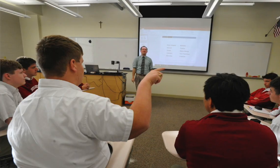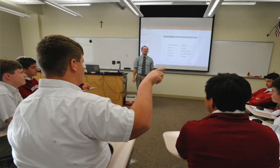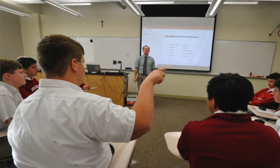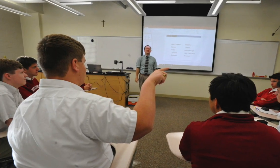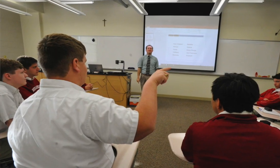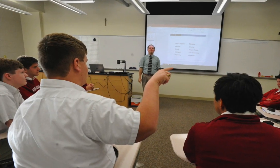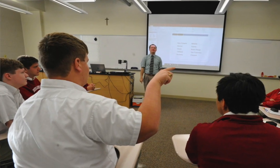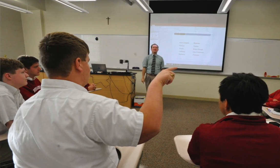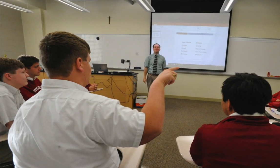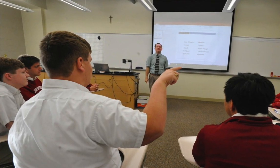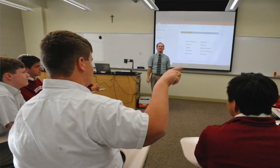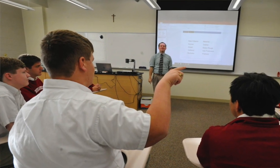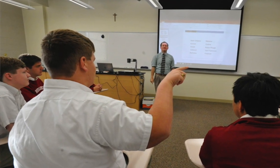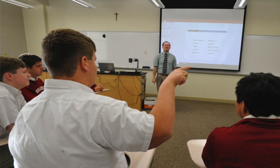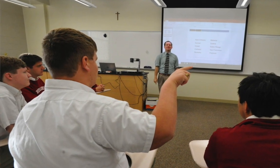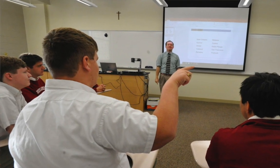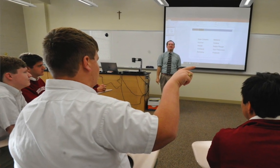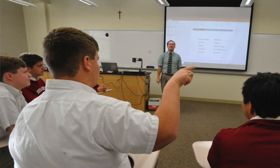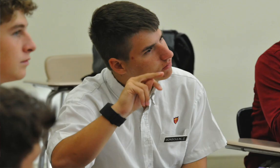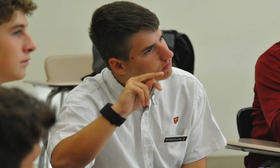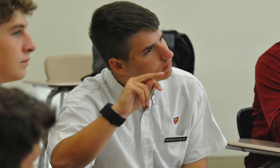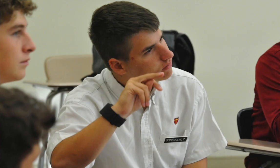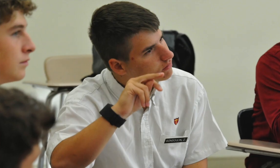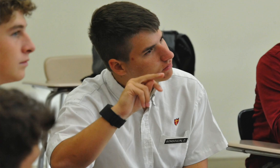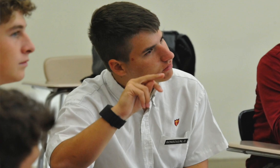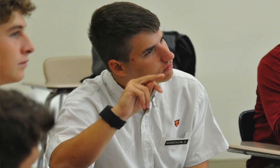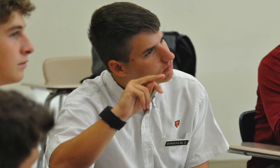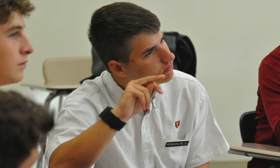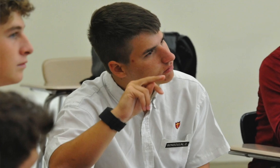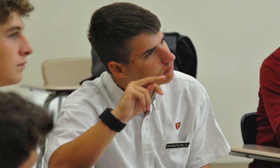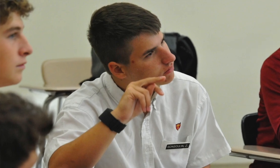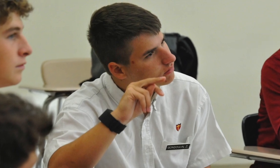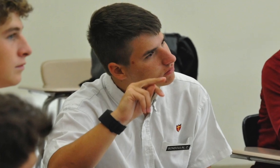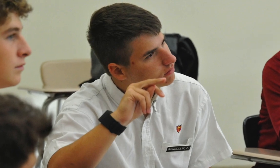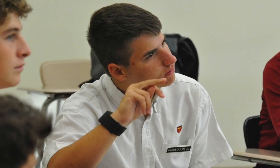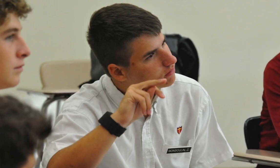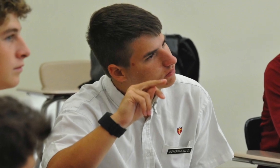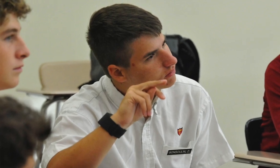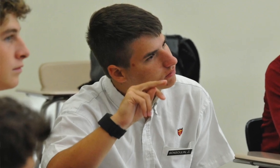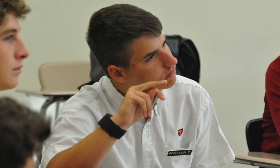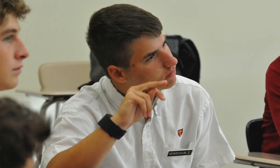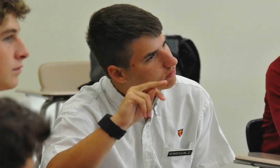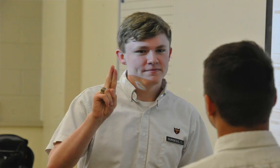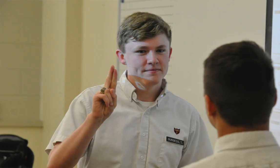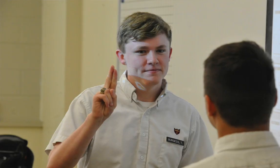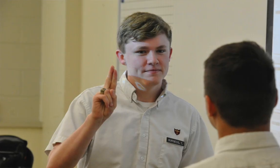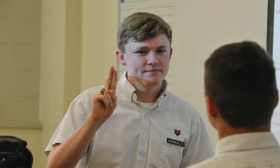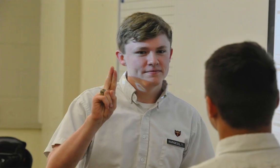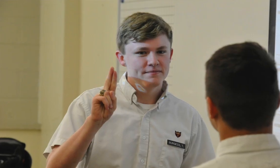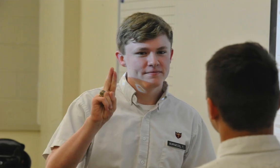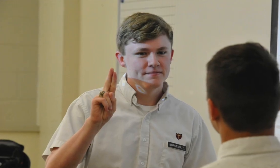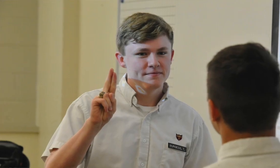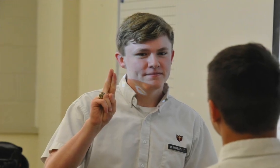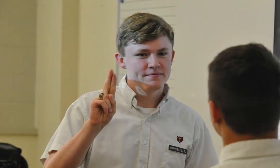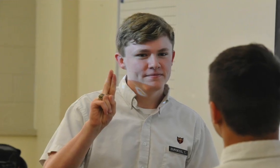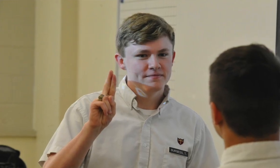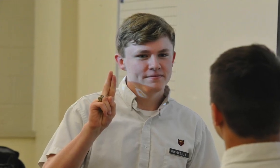ASL and English. Cade was saying, you know, you gotta pay attention to the facial expression also. I guess that's another hurdle, is a lot of times when people are